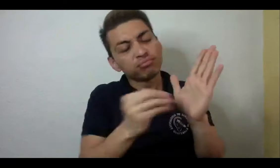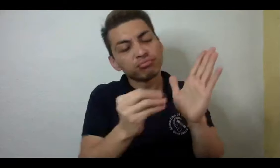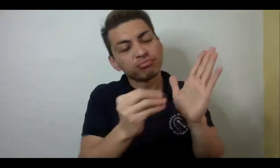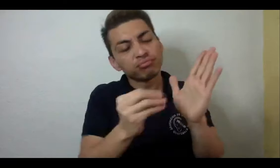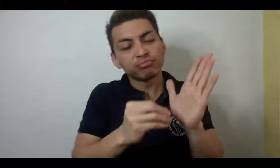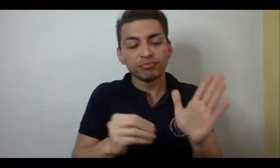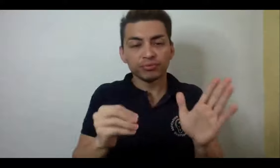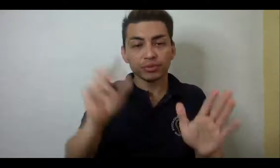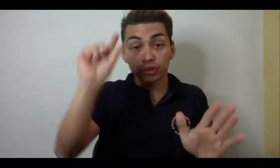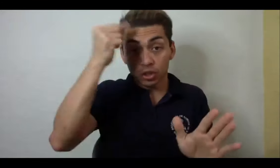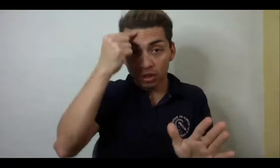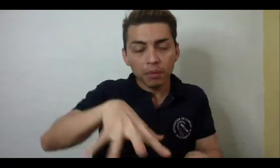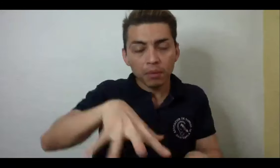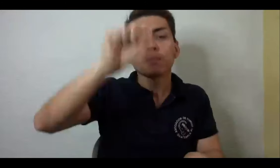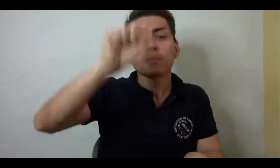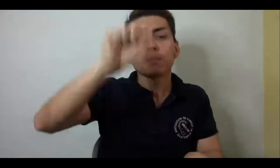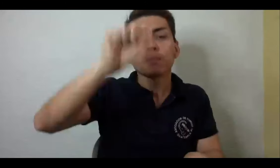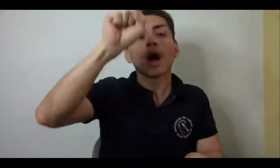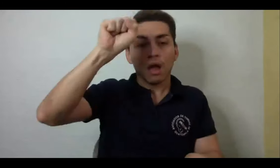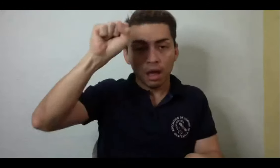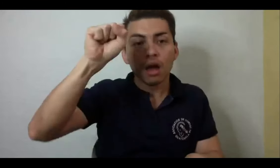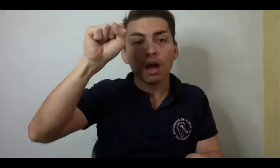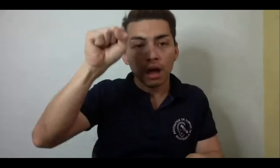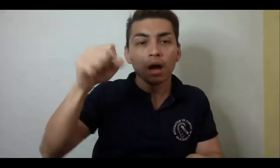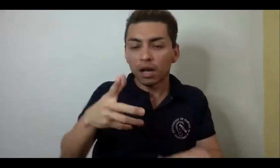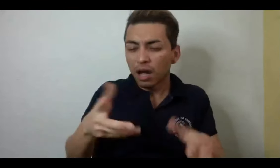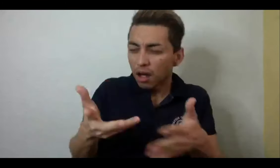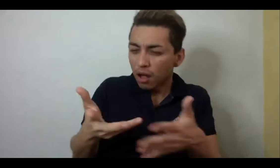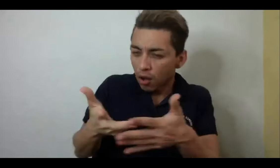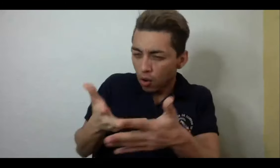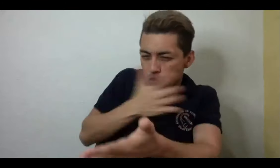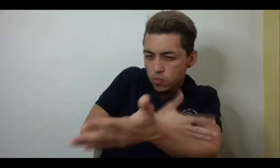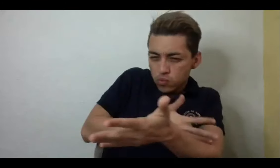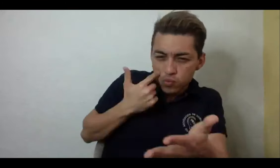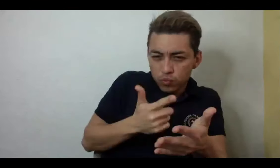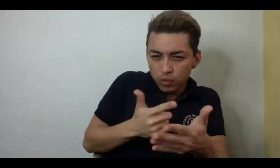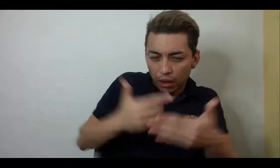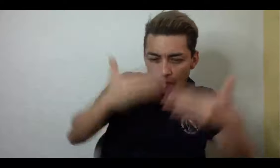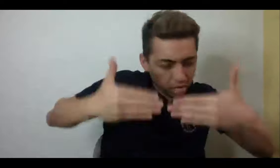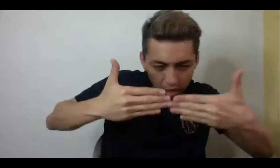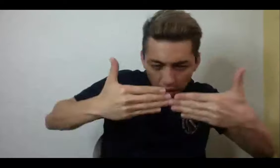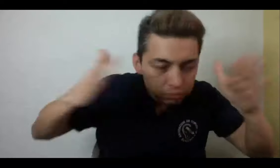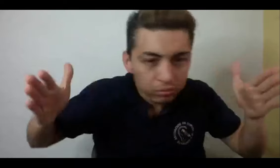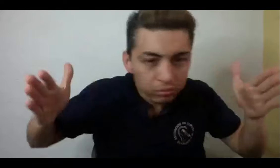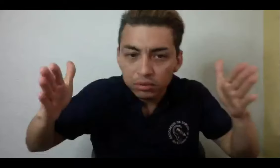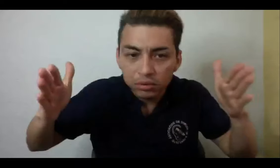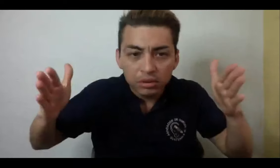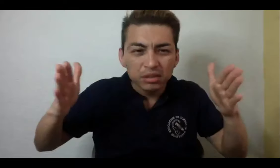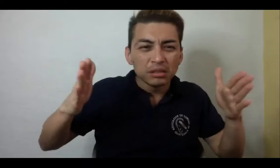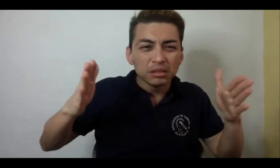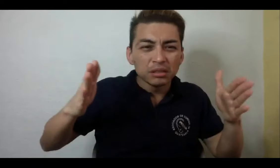into account the deep roots of barriers and the wide scope of issues related to